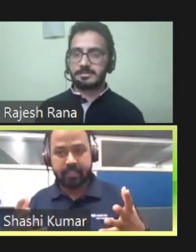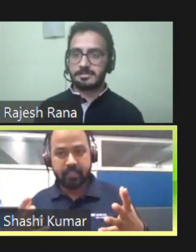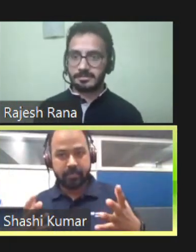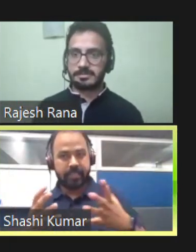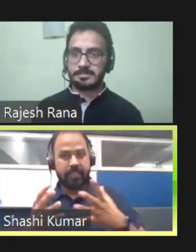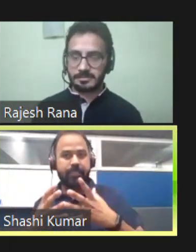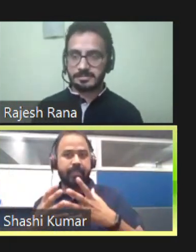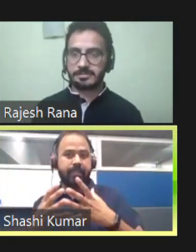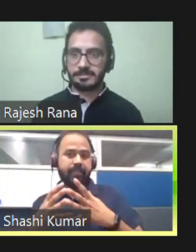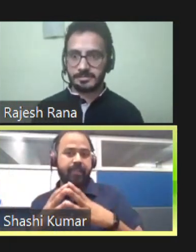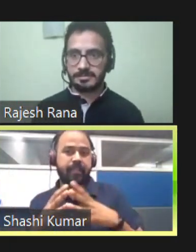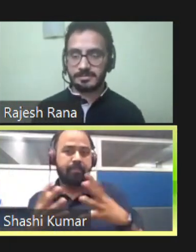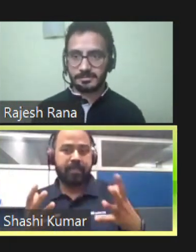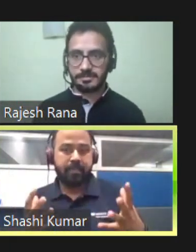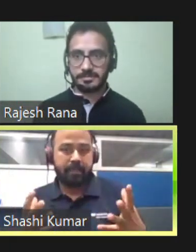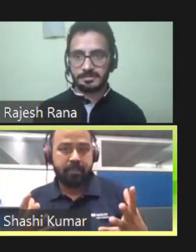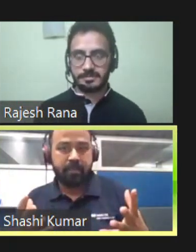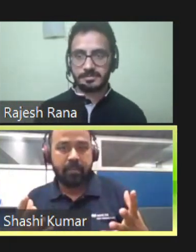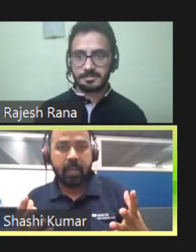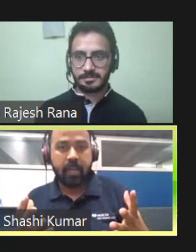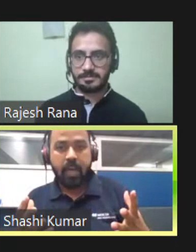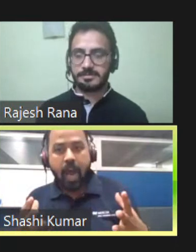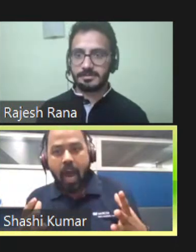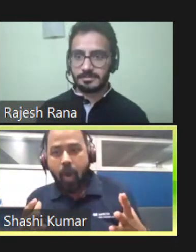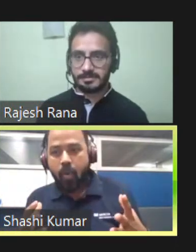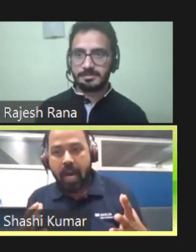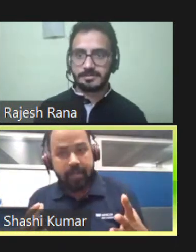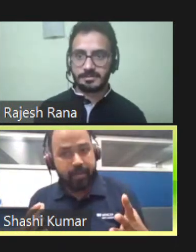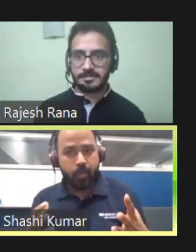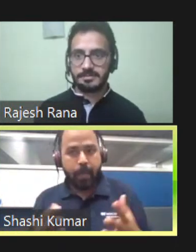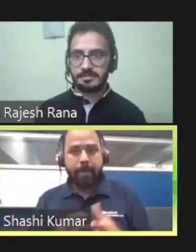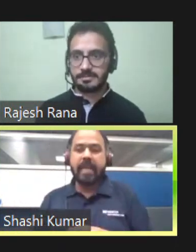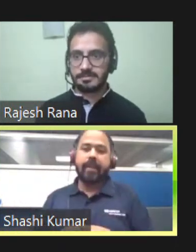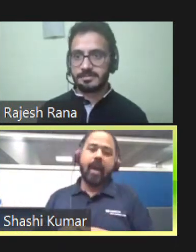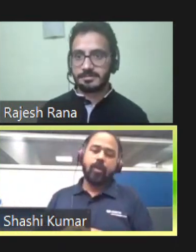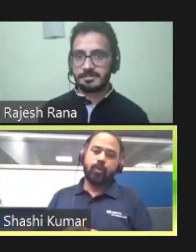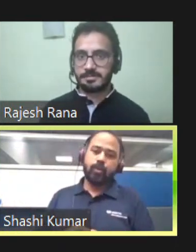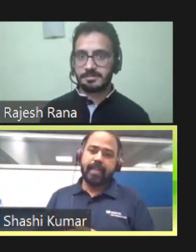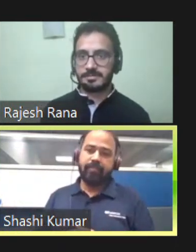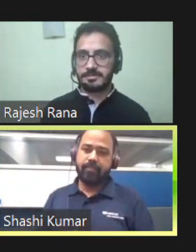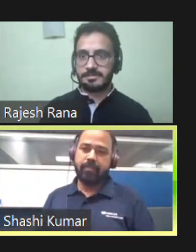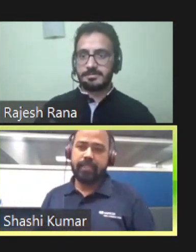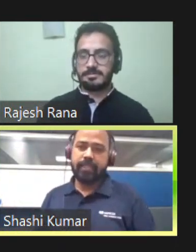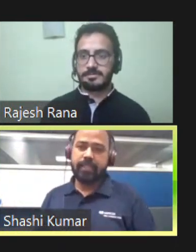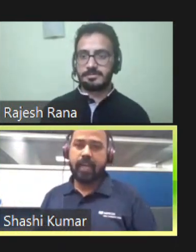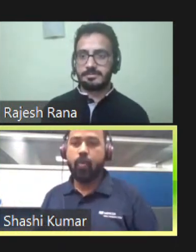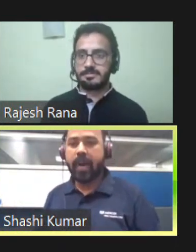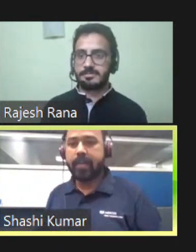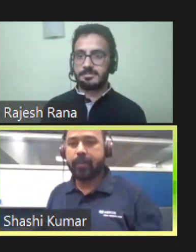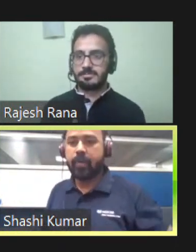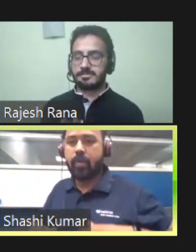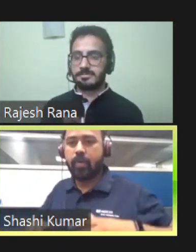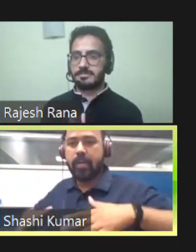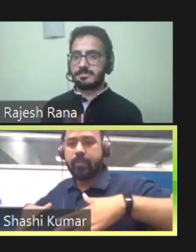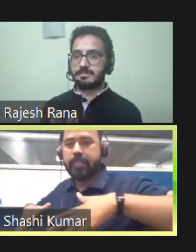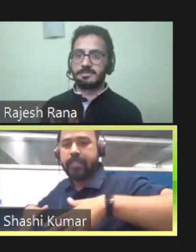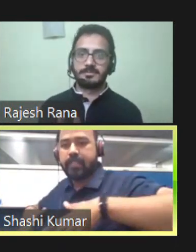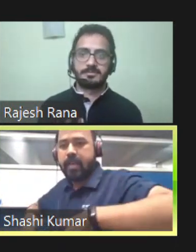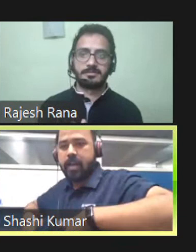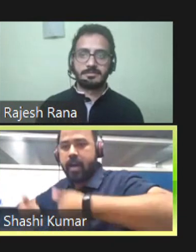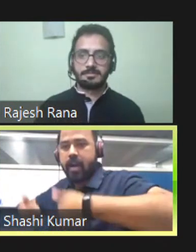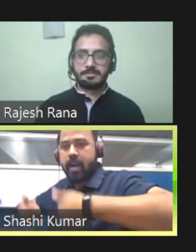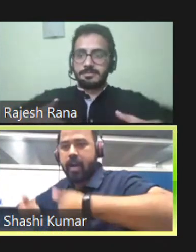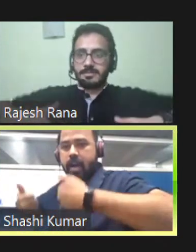with speech and hearing people. How are you? Like how to sign for this. How are you? How are you